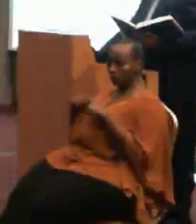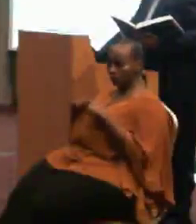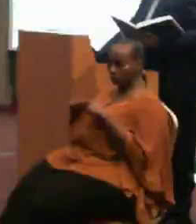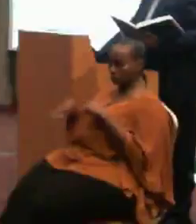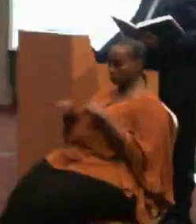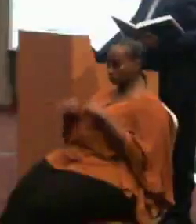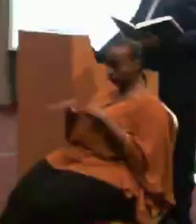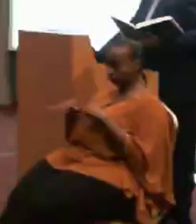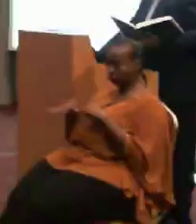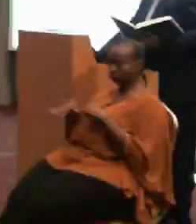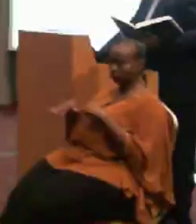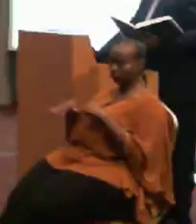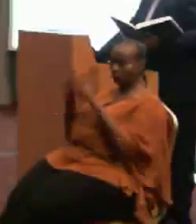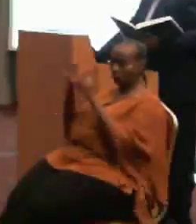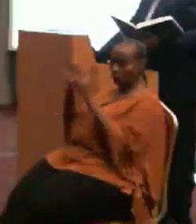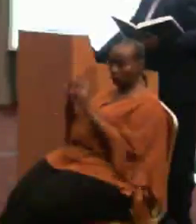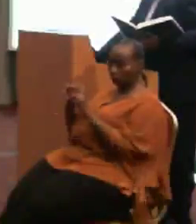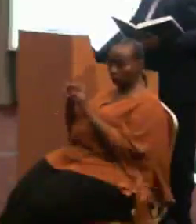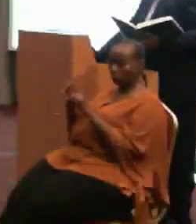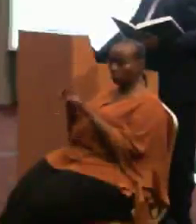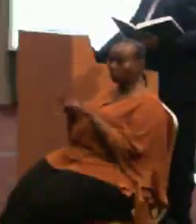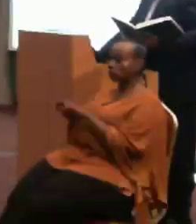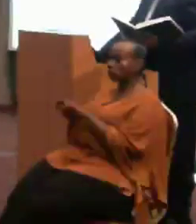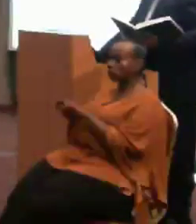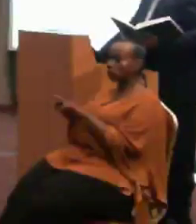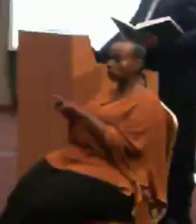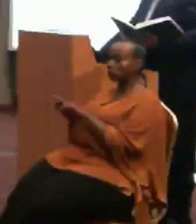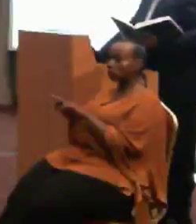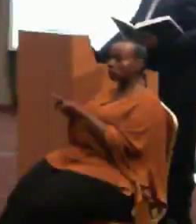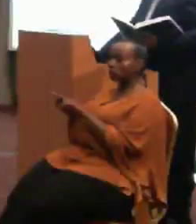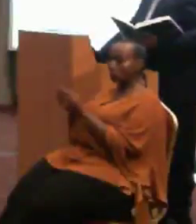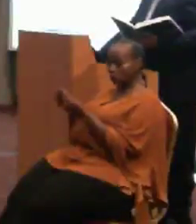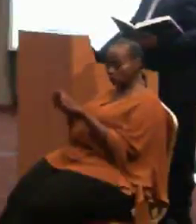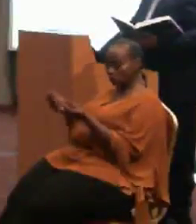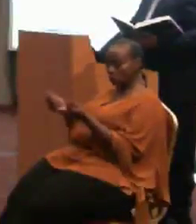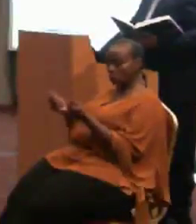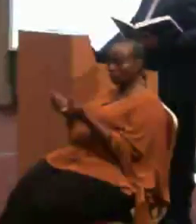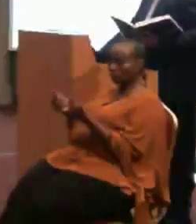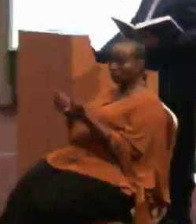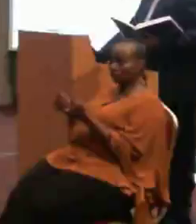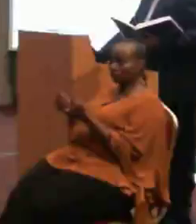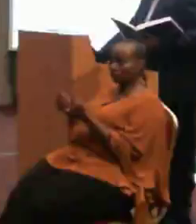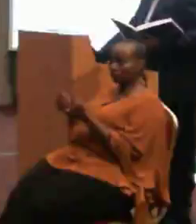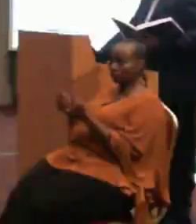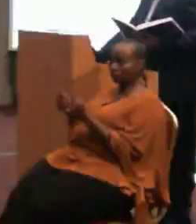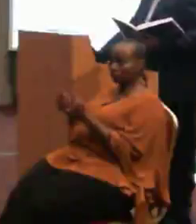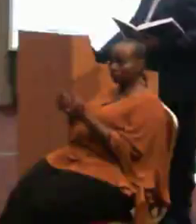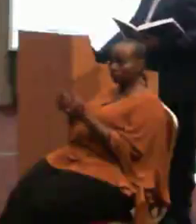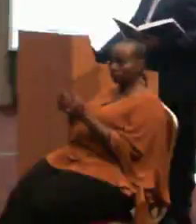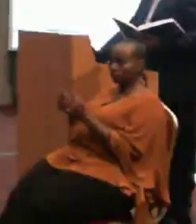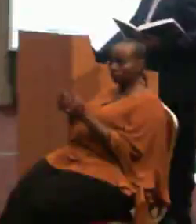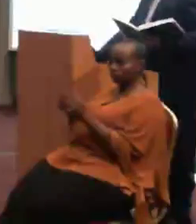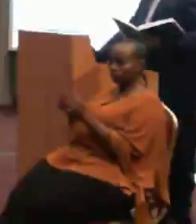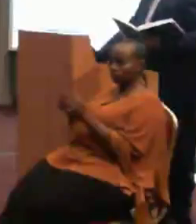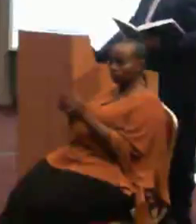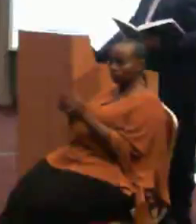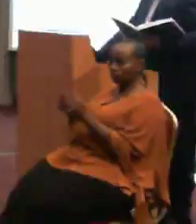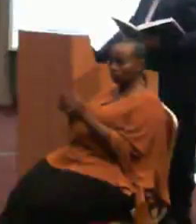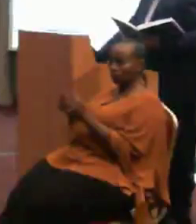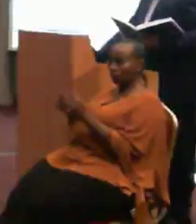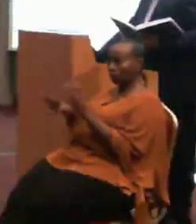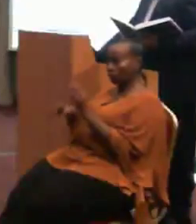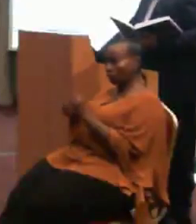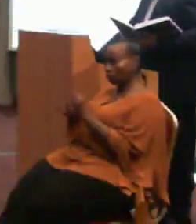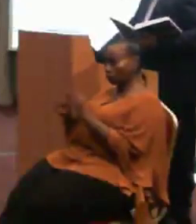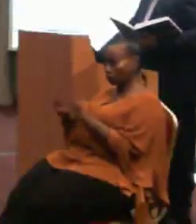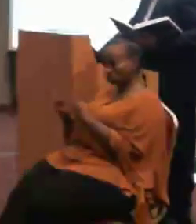fleet existing as well as new, we will address those details in the subsequent and following the questions on performance.